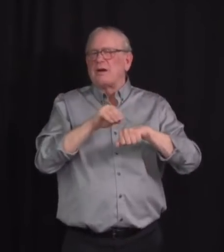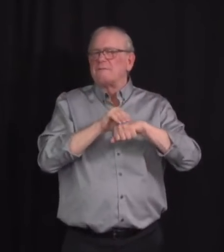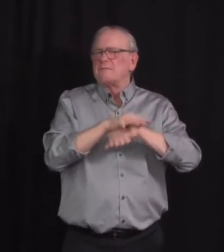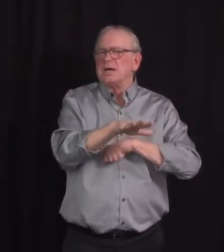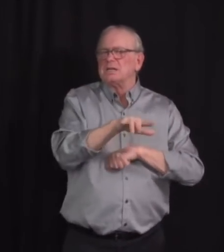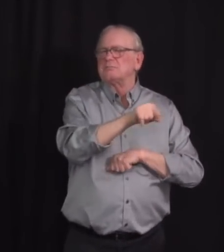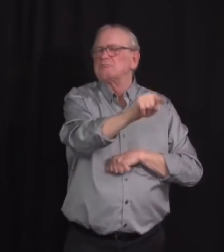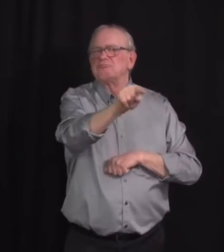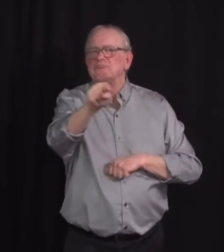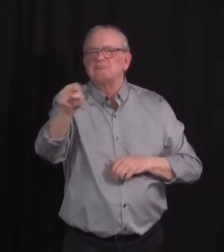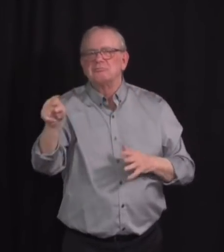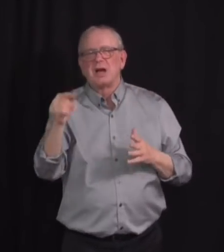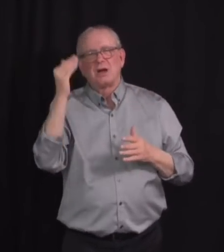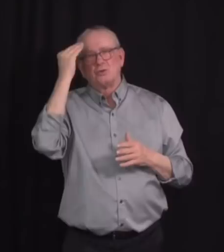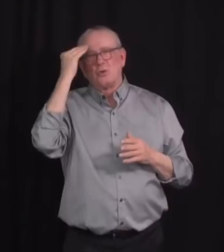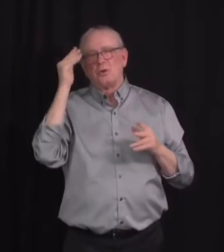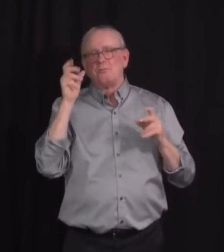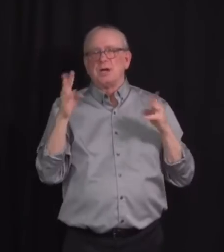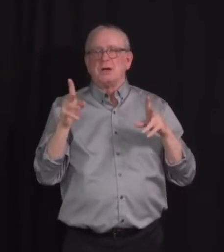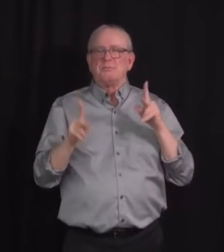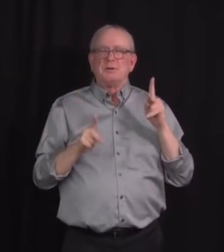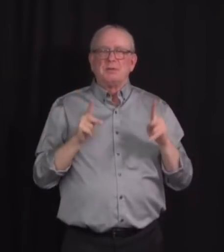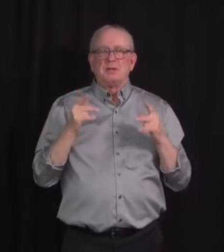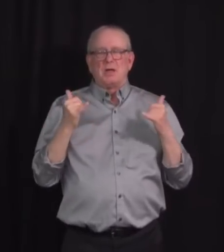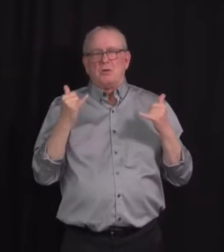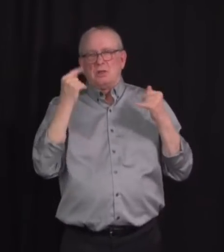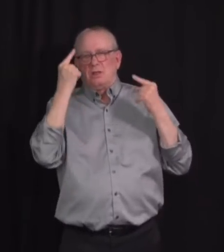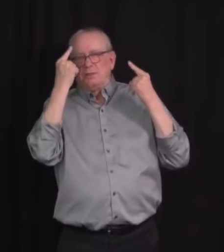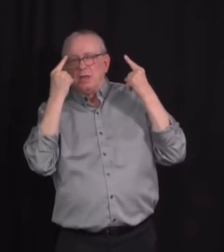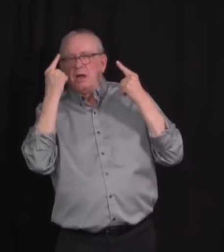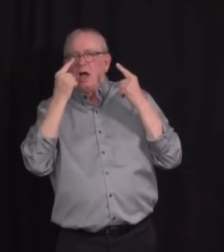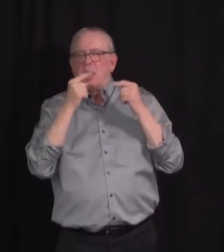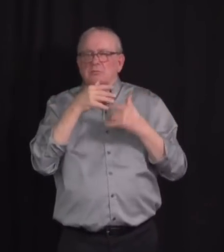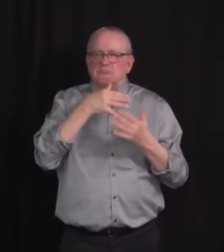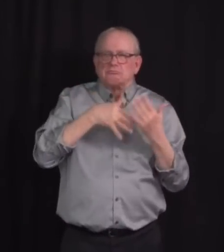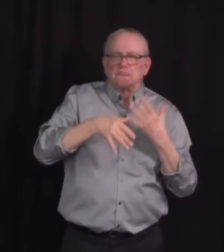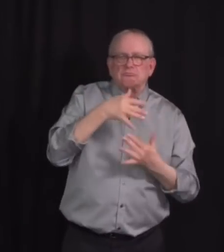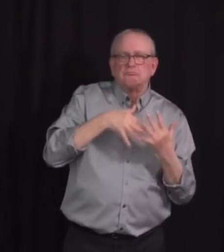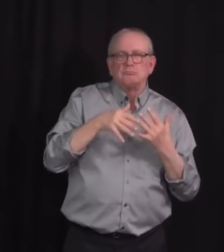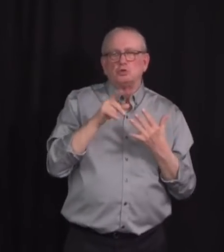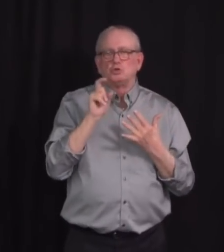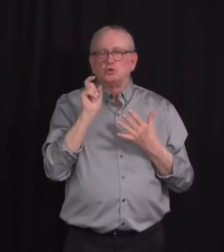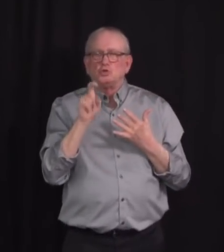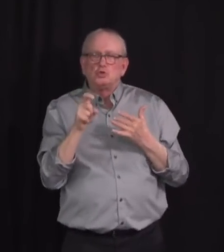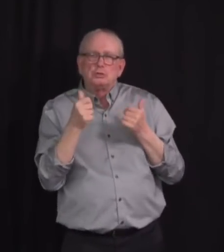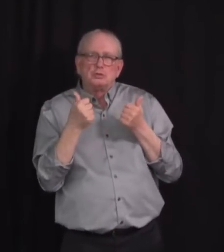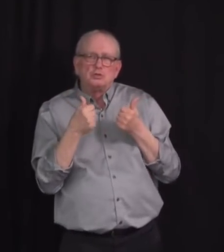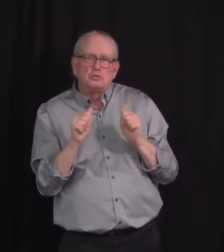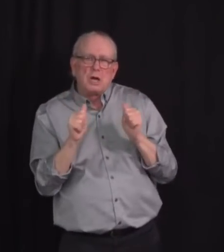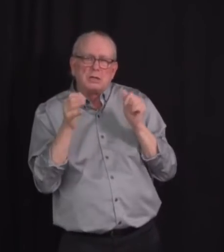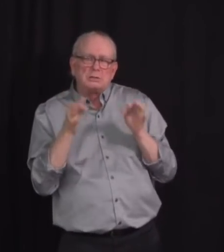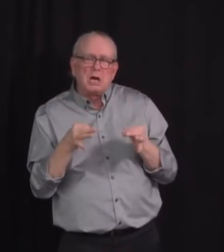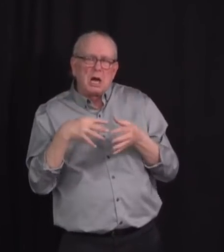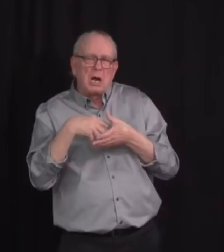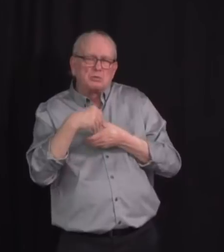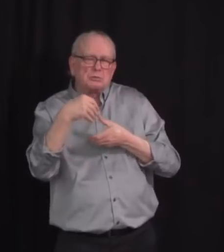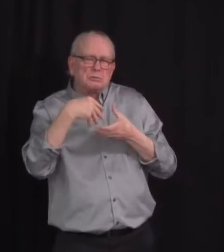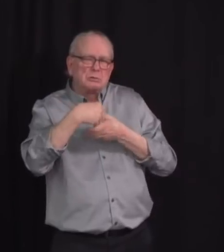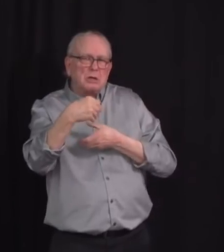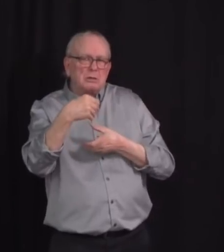having that gathering outdoors where, even though the risk isn't zero, it is greatly reduced. So I recognize that